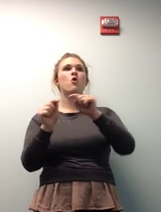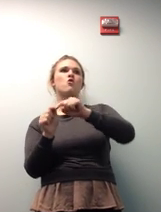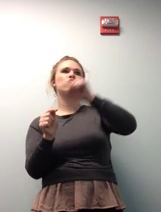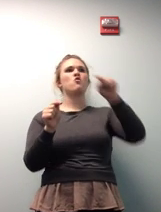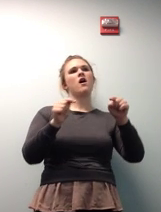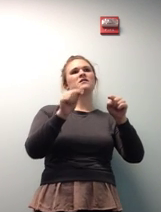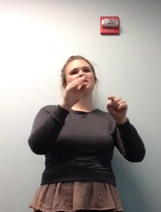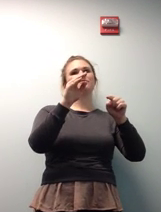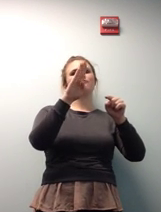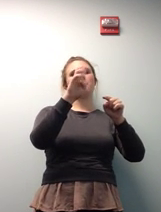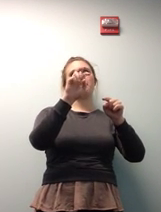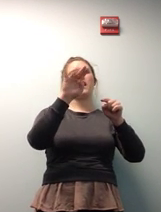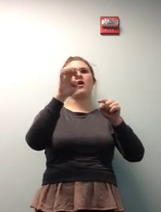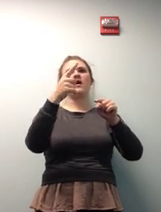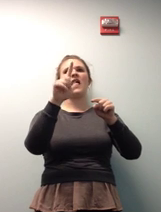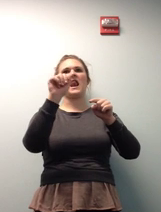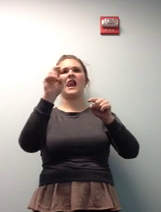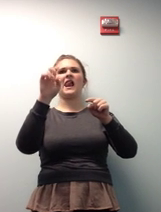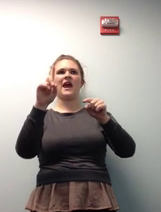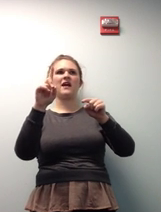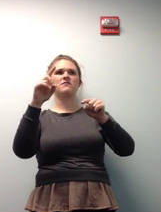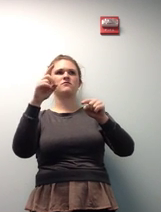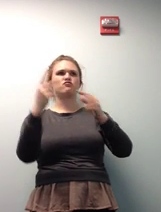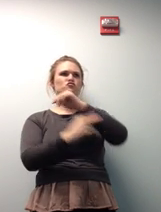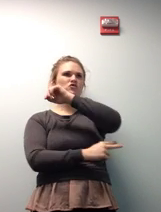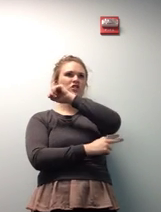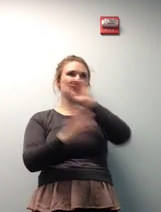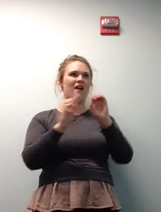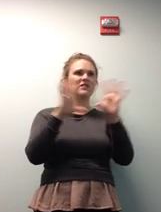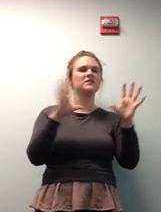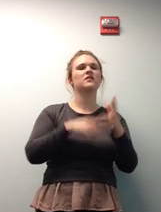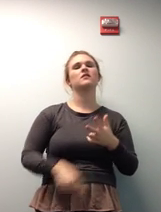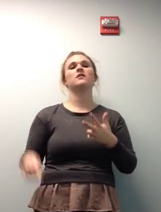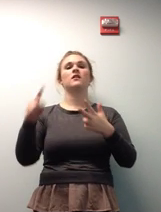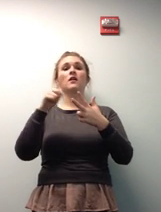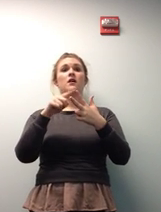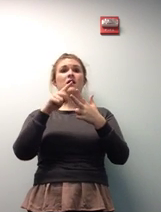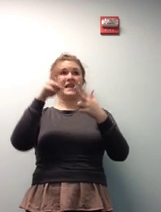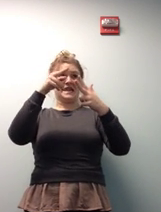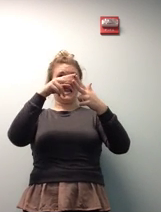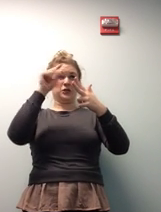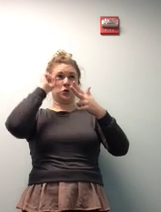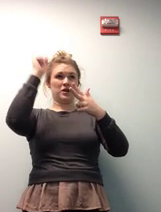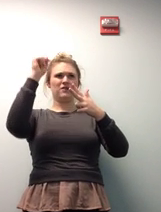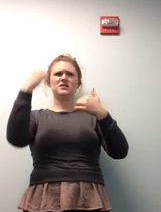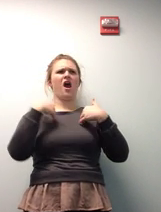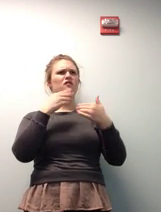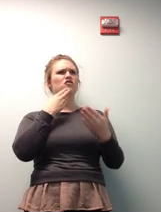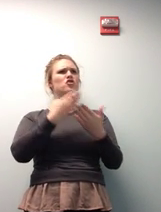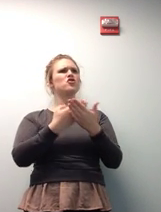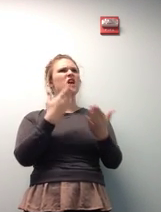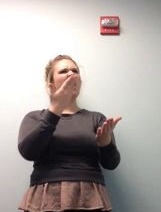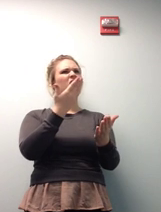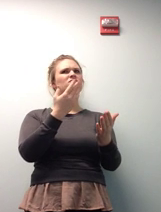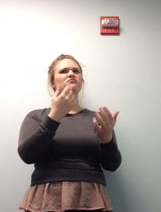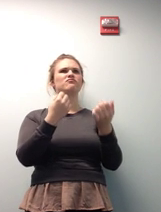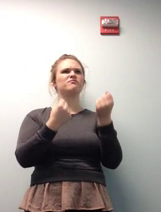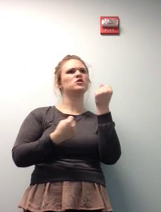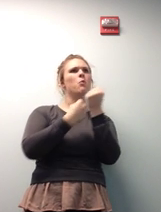almost definite. There is also good evidence for the Atlantic theory and the Oceania theory as well, but the evidence is far